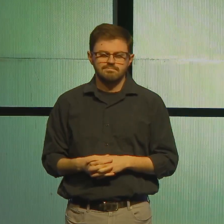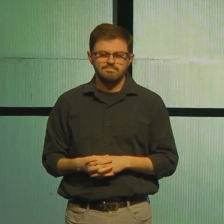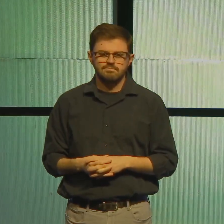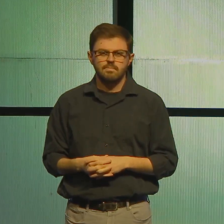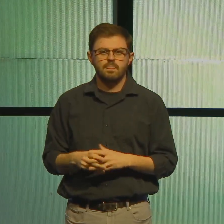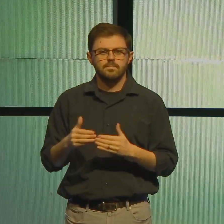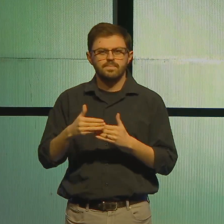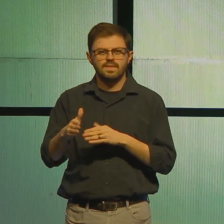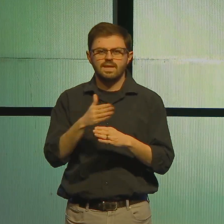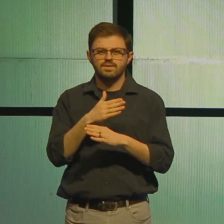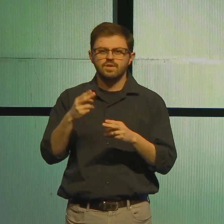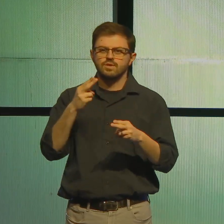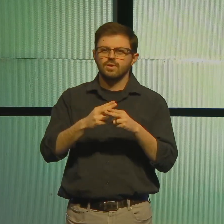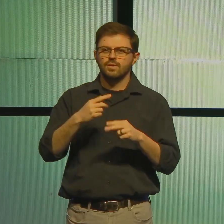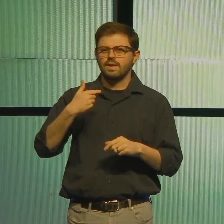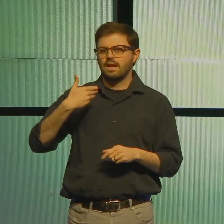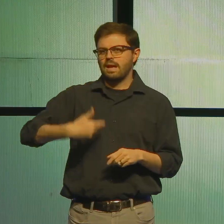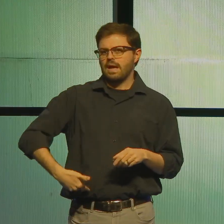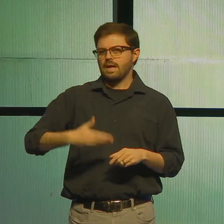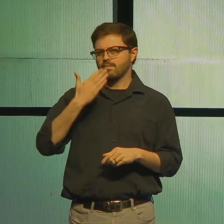They're going to sing a song called I Am Good.